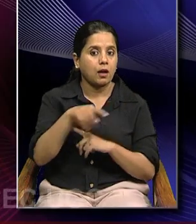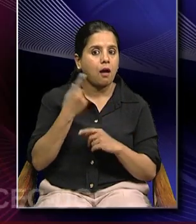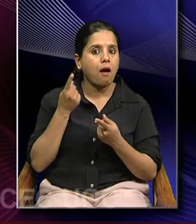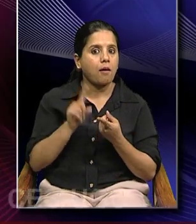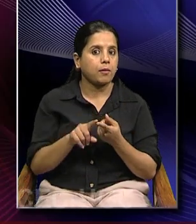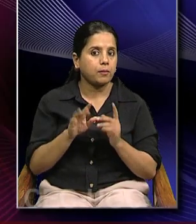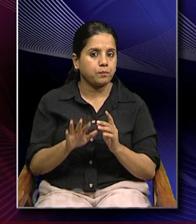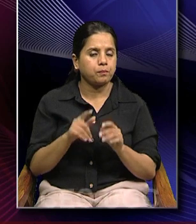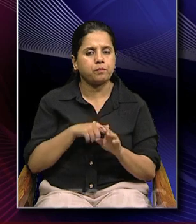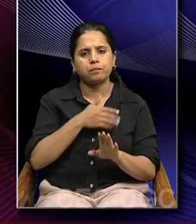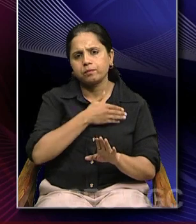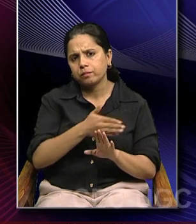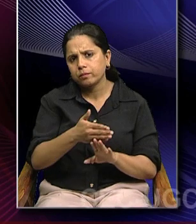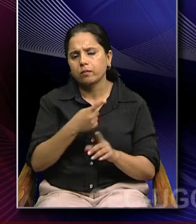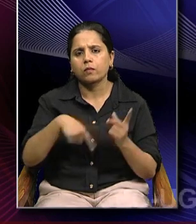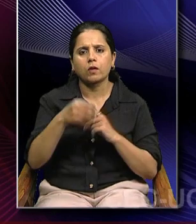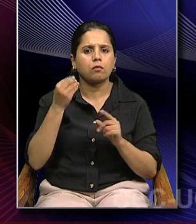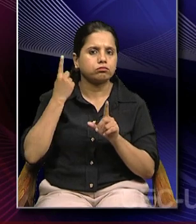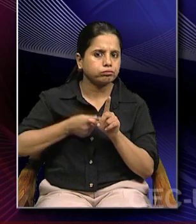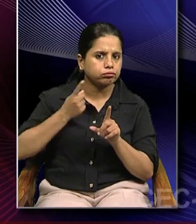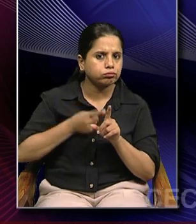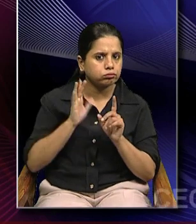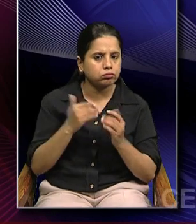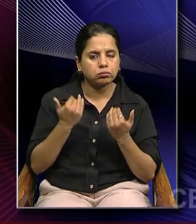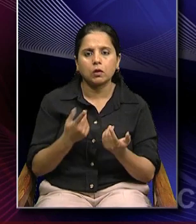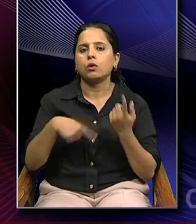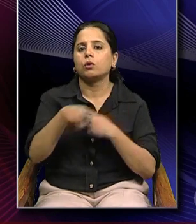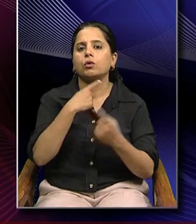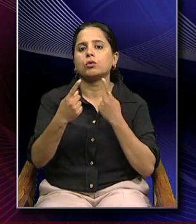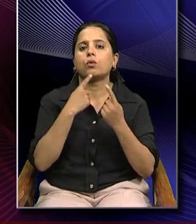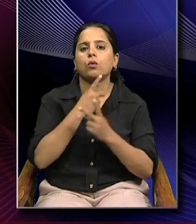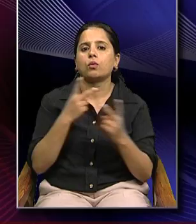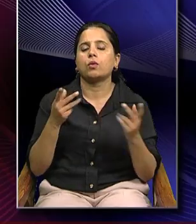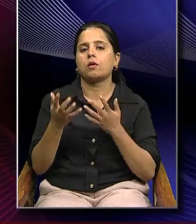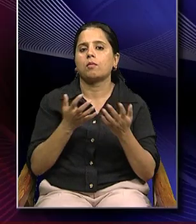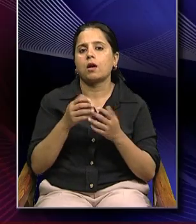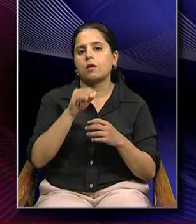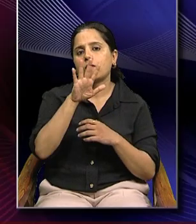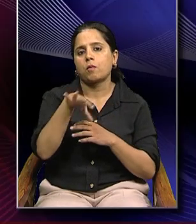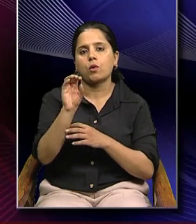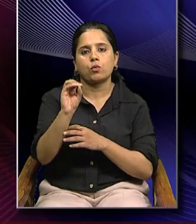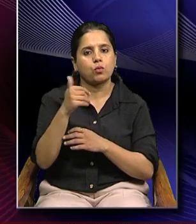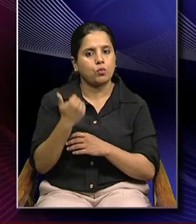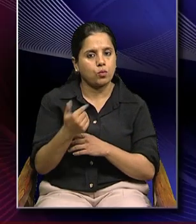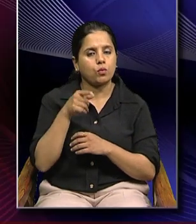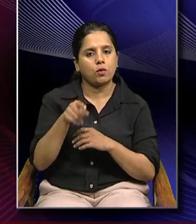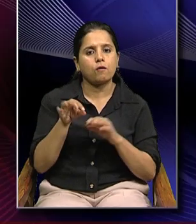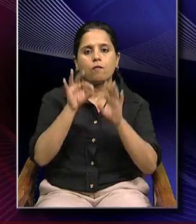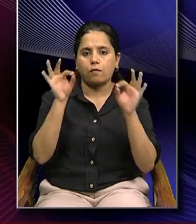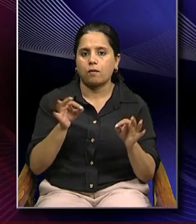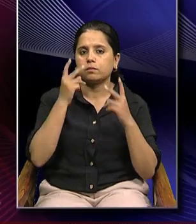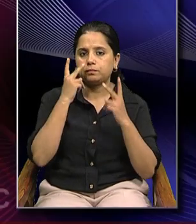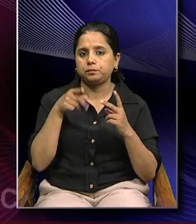happened over a period of time, over decades, and now we are talking about the marketing 5.0 in this format.